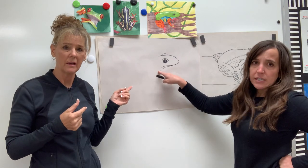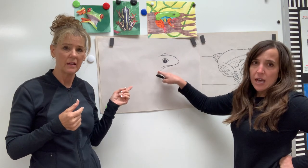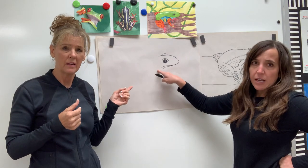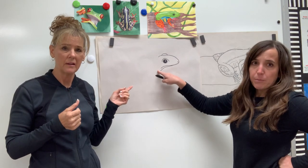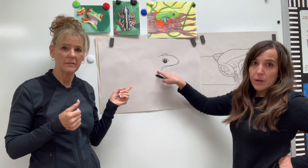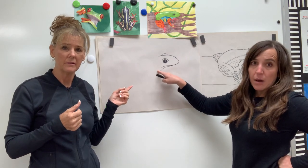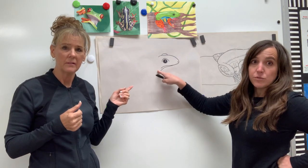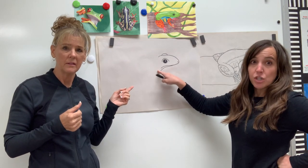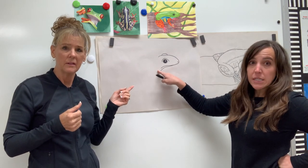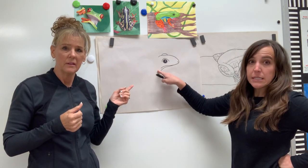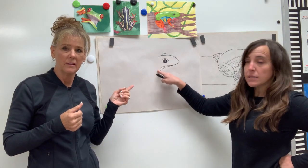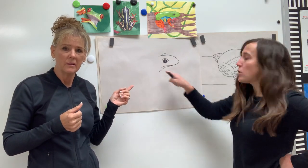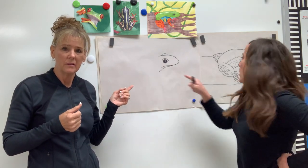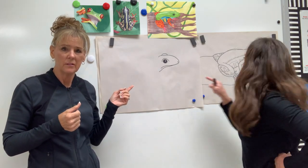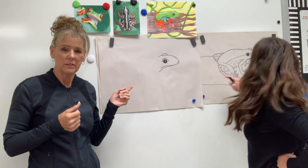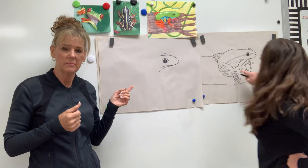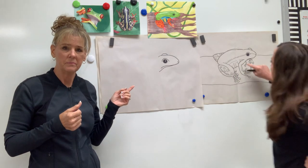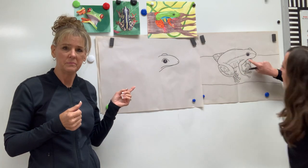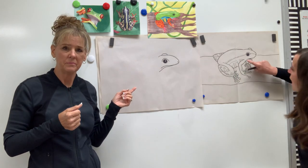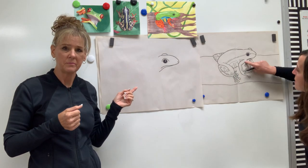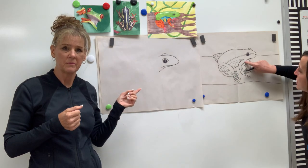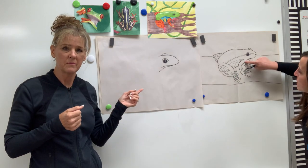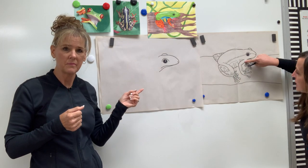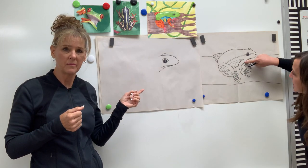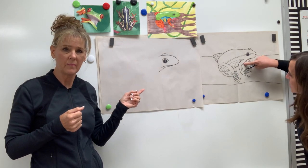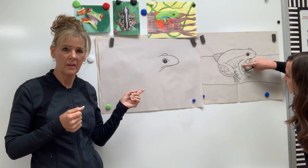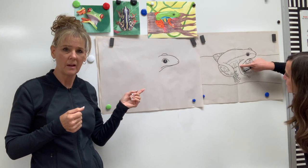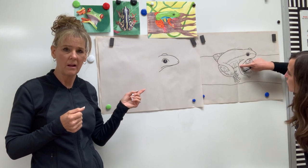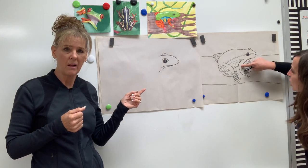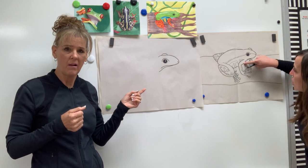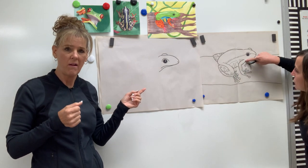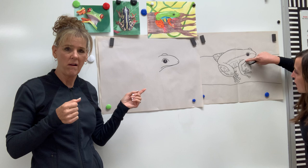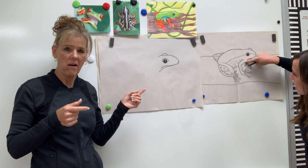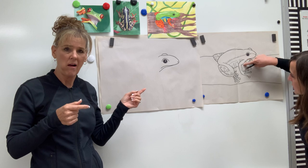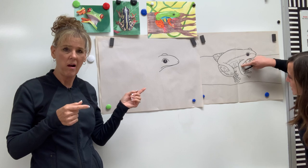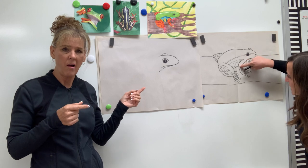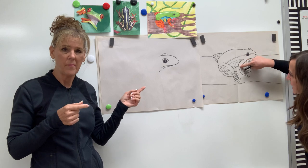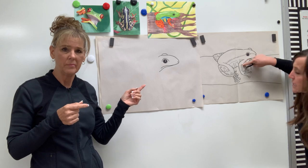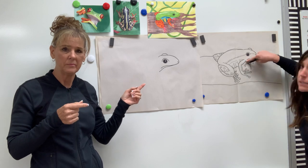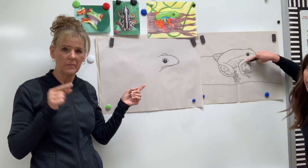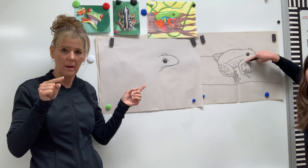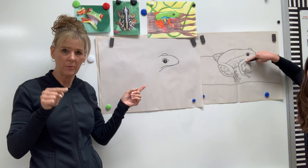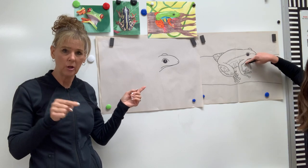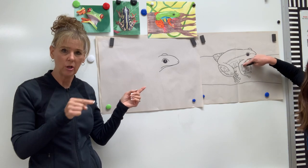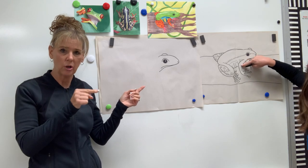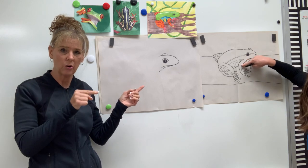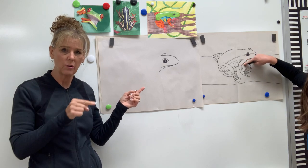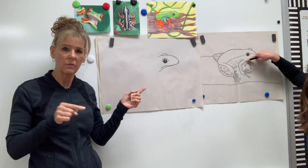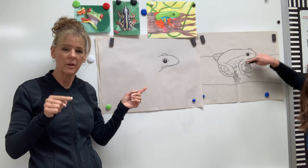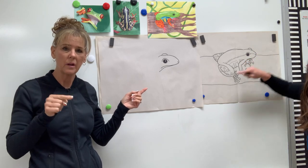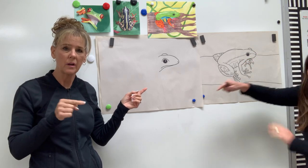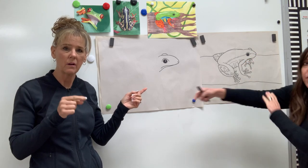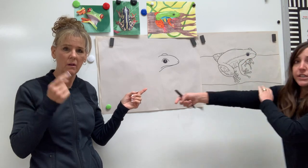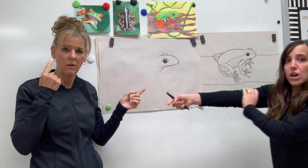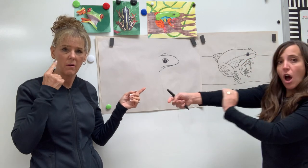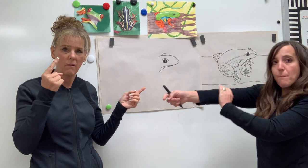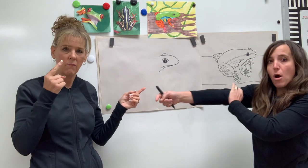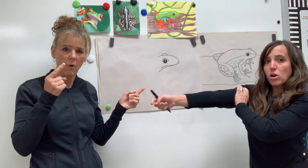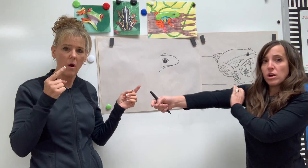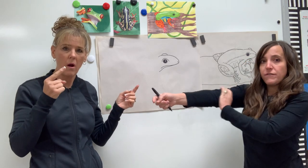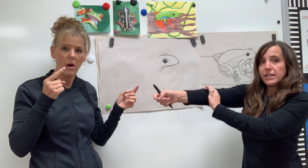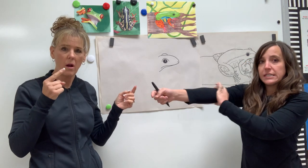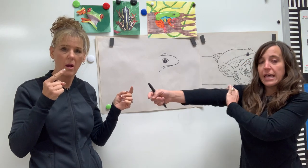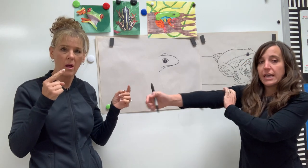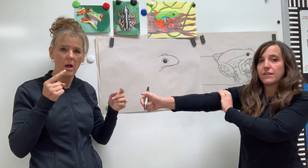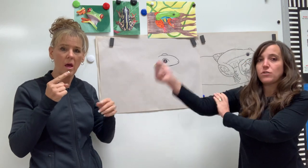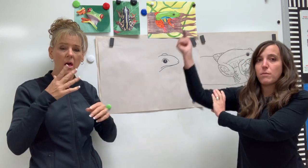at the end of this line, but at just a little ways, I'm gonna make this curve line that slants back for the top